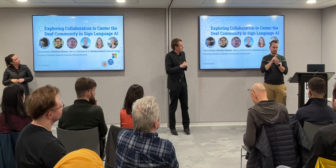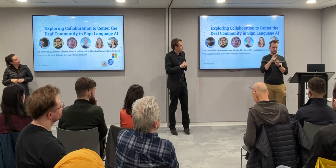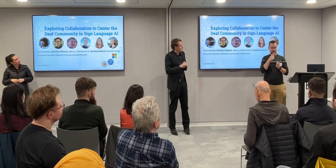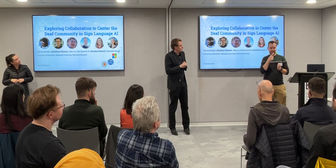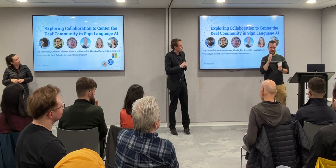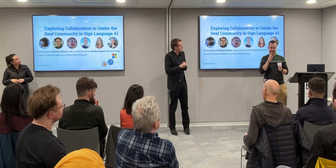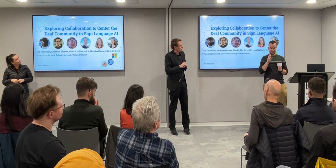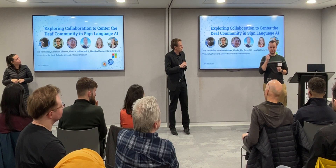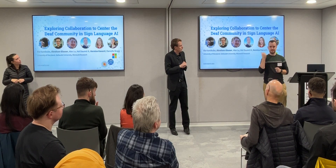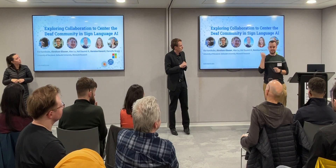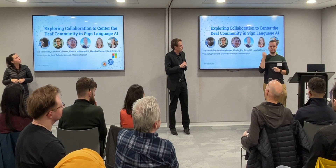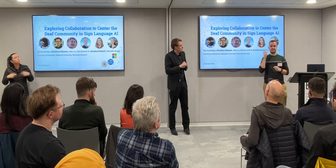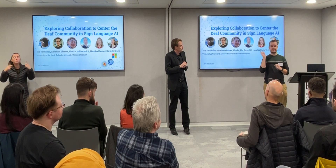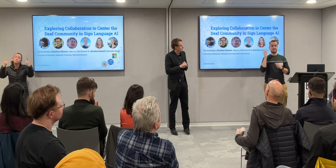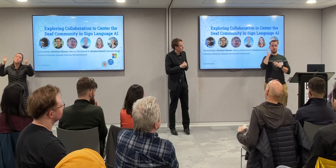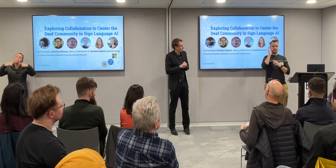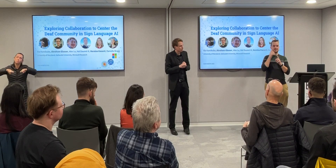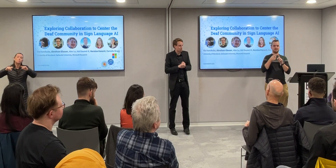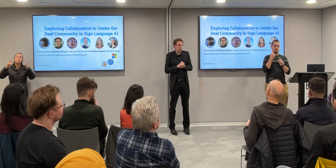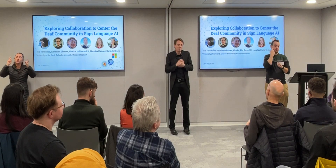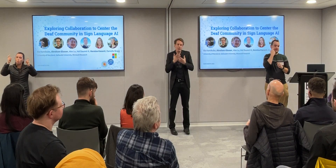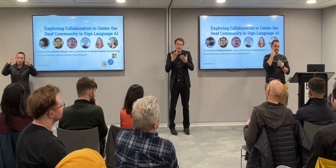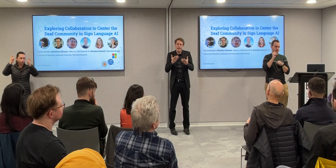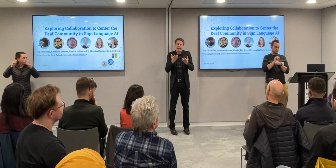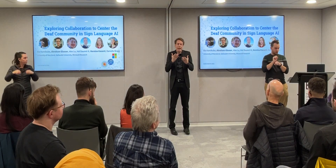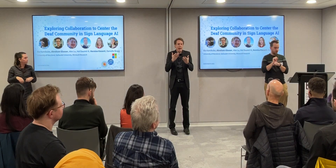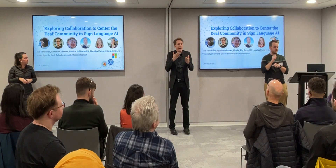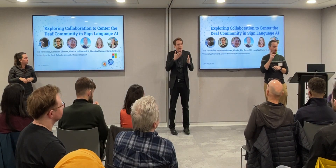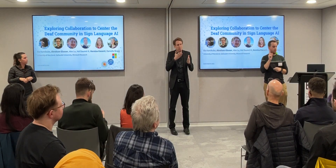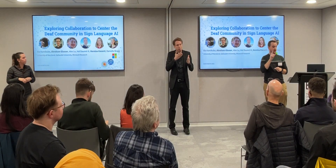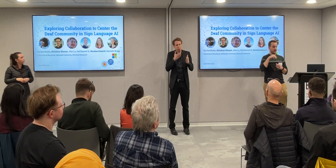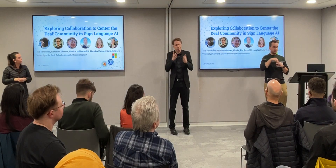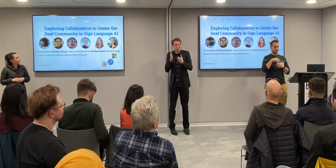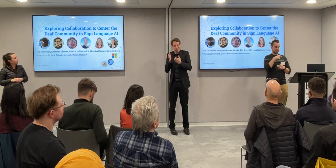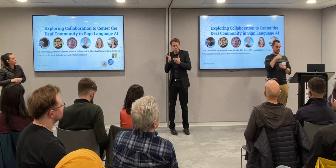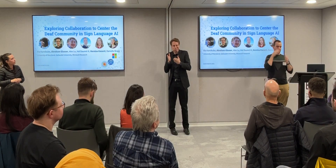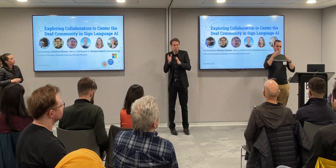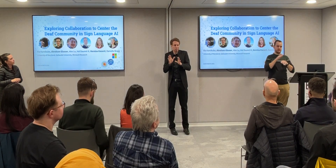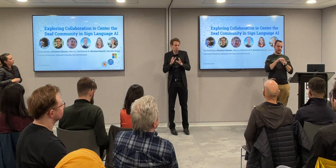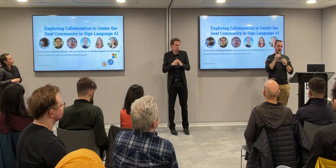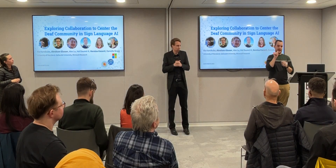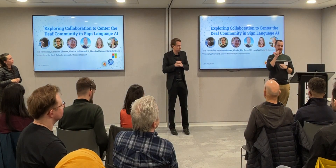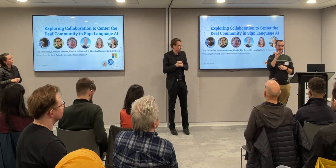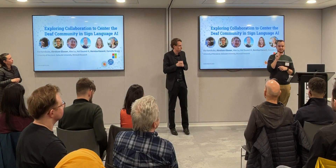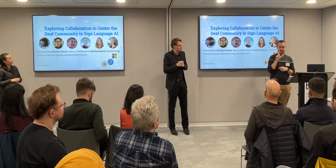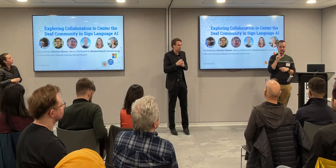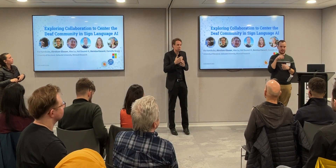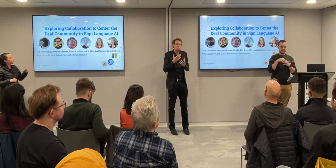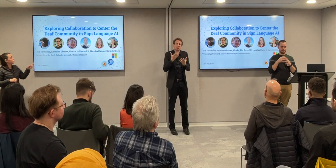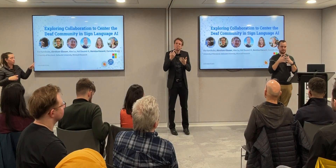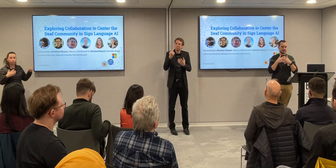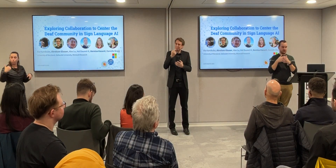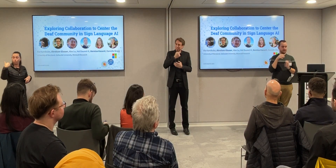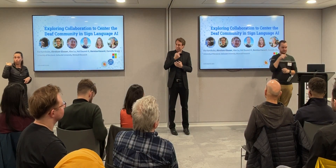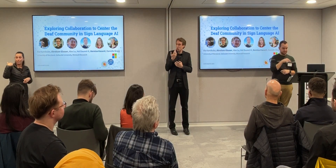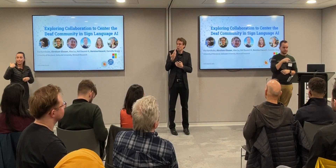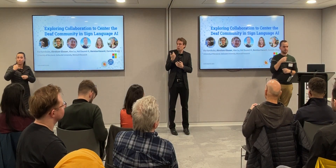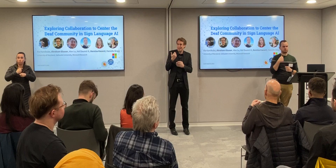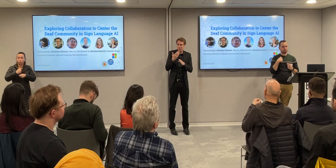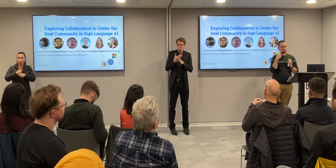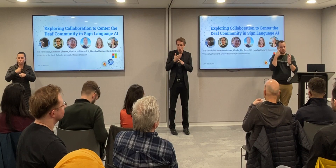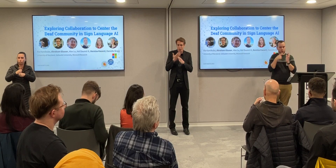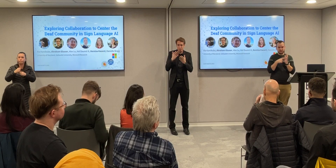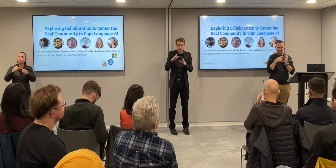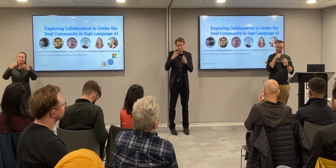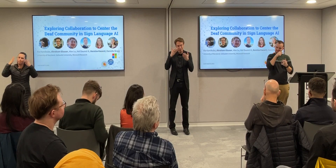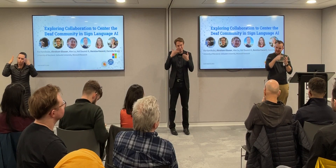I'm going to pivot a little bit. And this is a presentation of recent work that I've been doing, focusing on